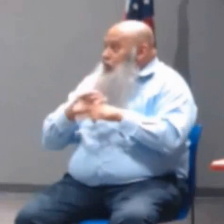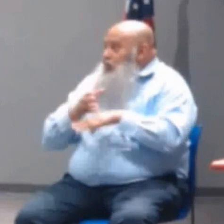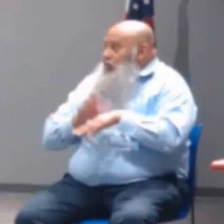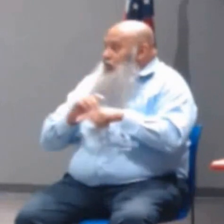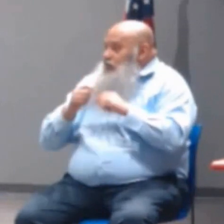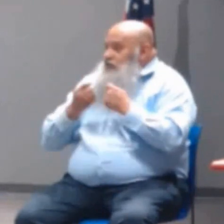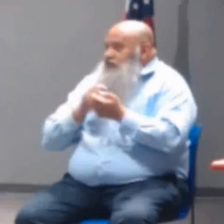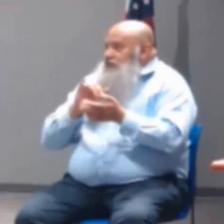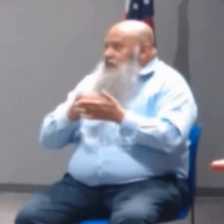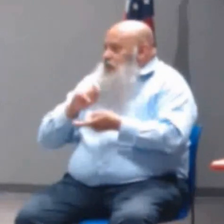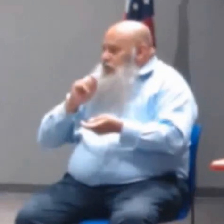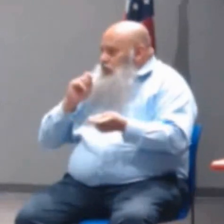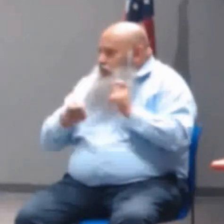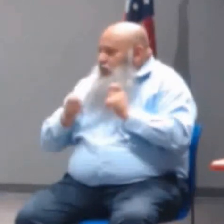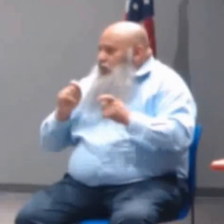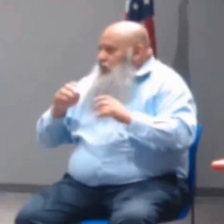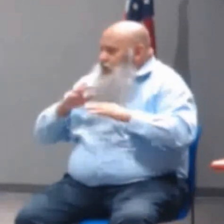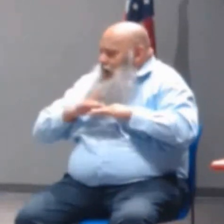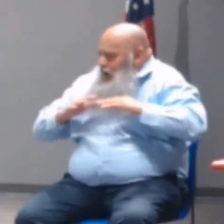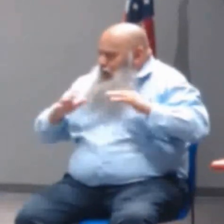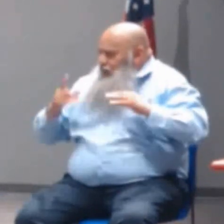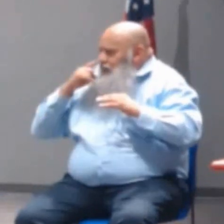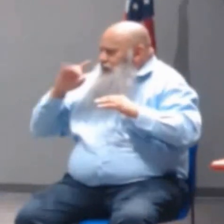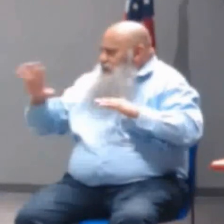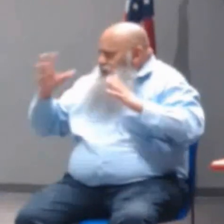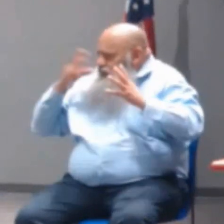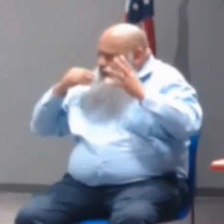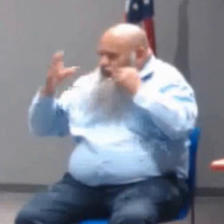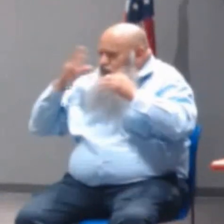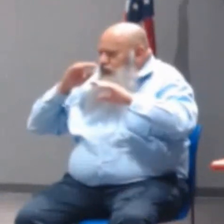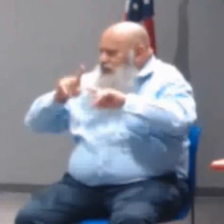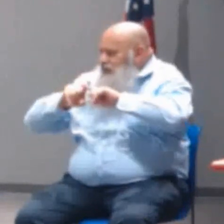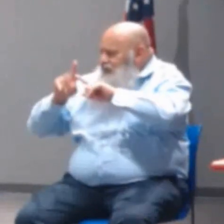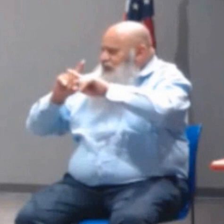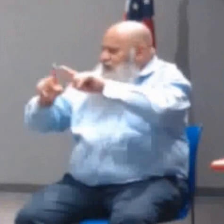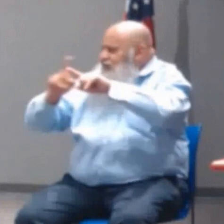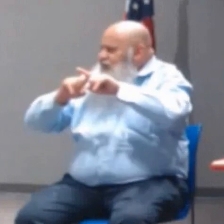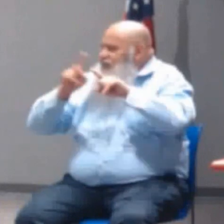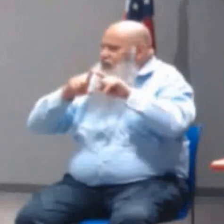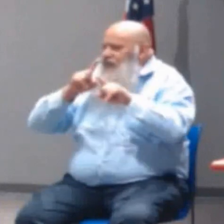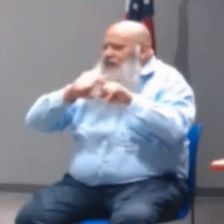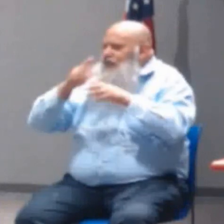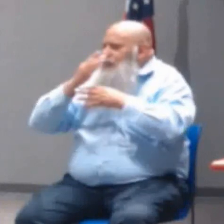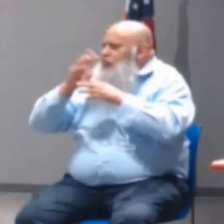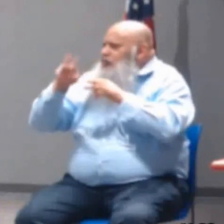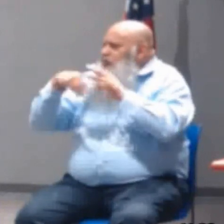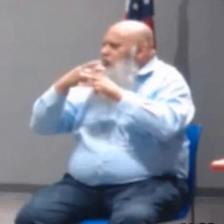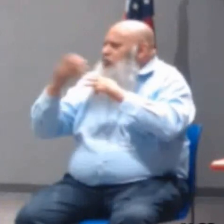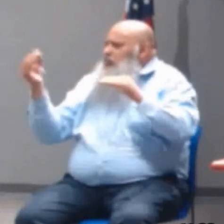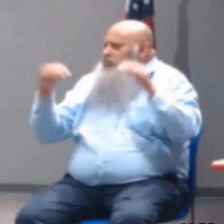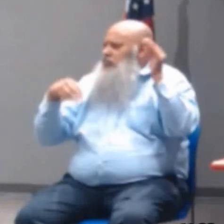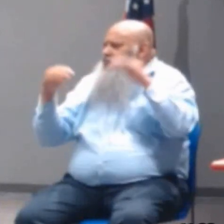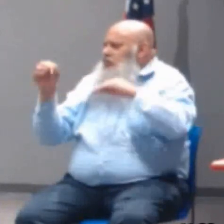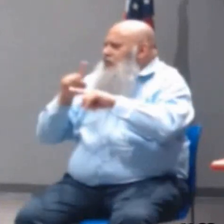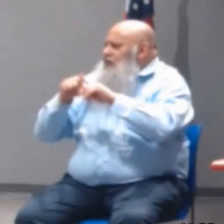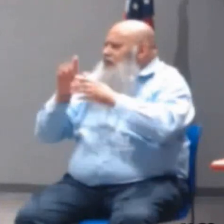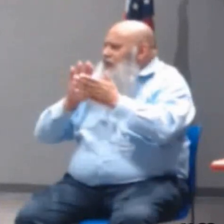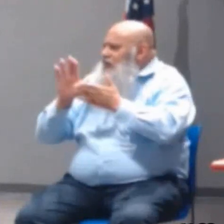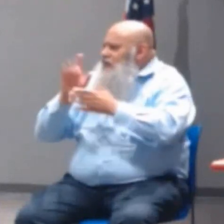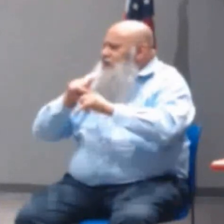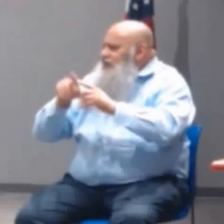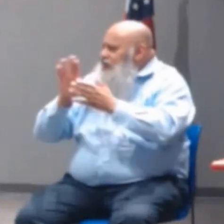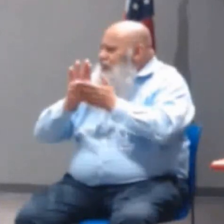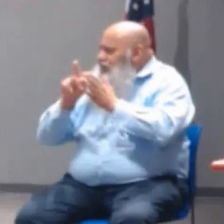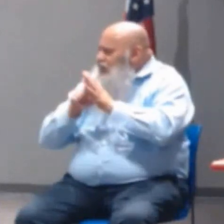just really dynamic because you have people from different experiences, different walks of life, different parts of the world, different colors, different